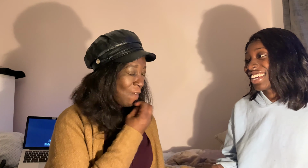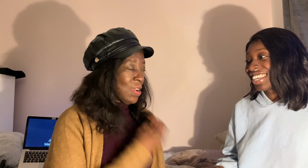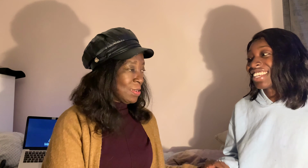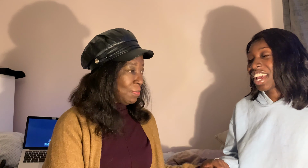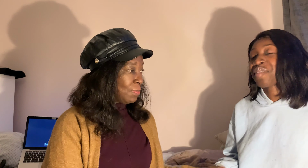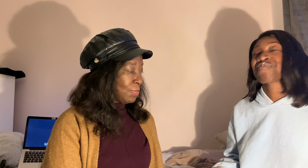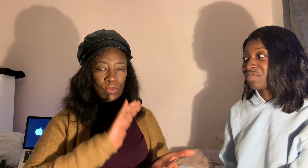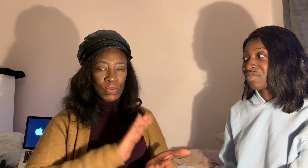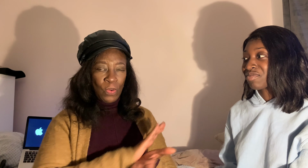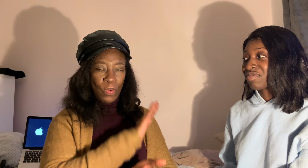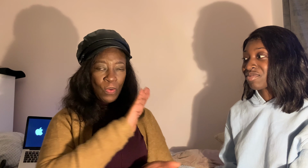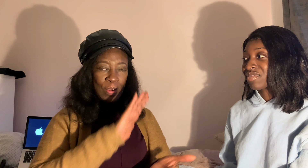Okay. Yeah.